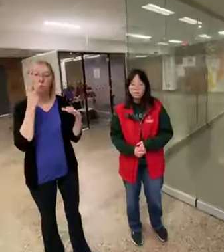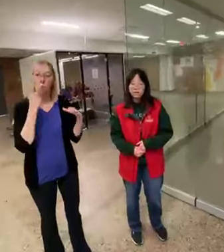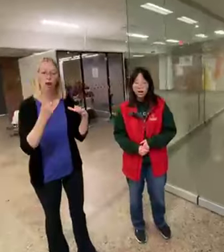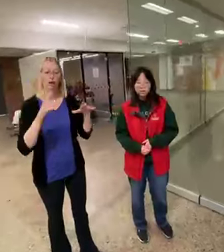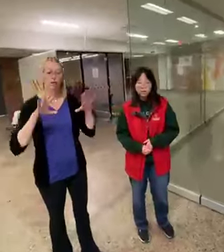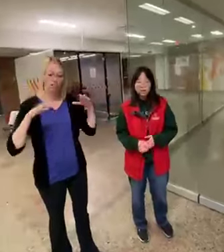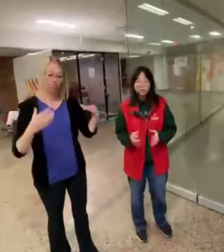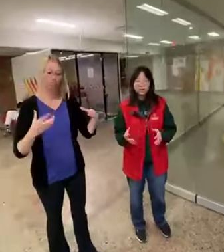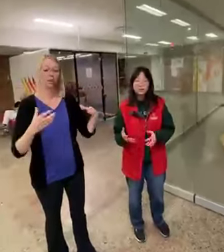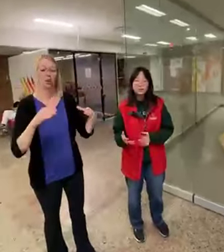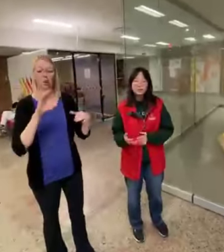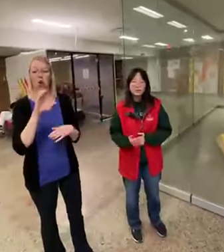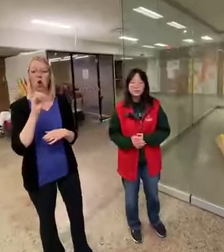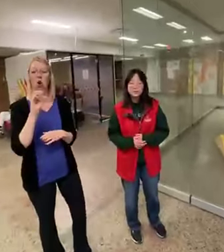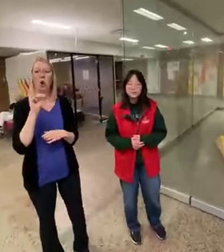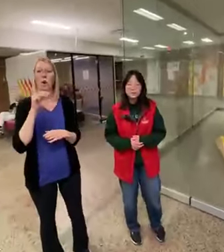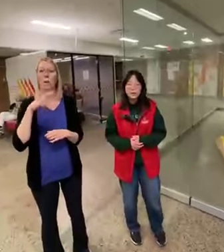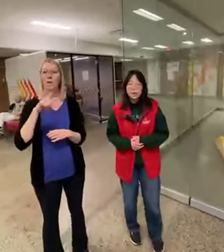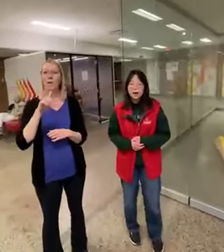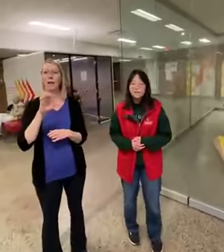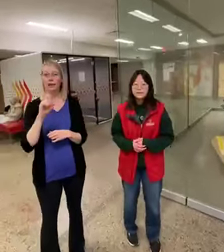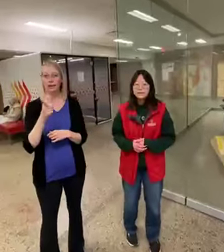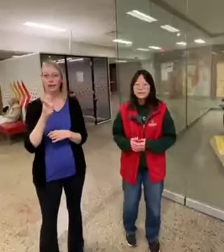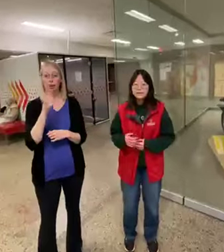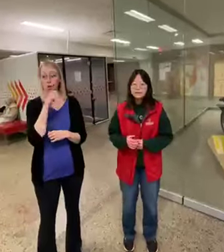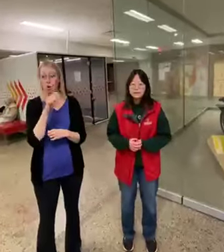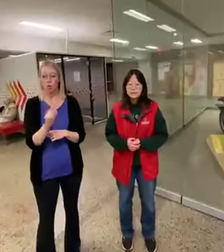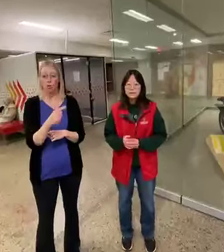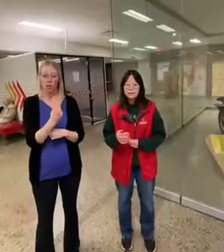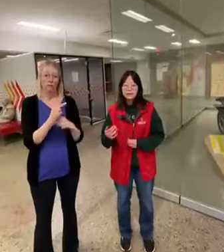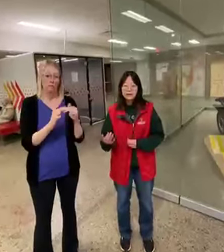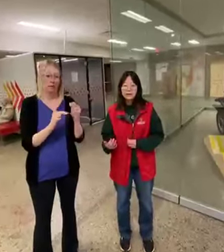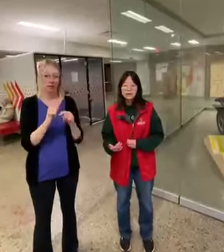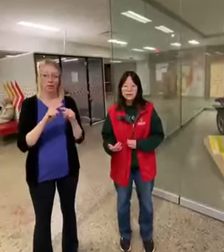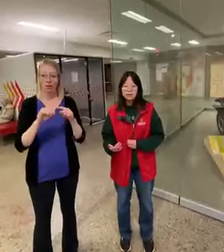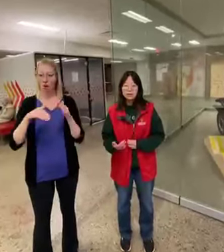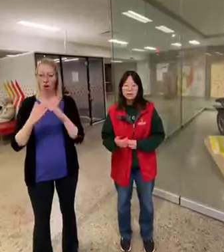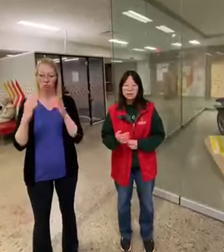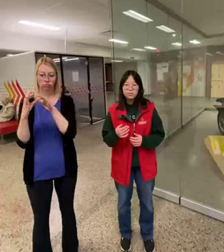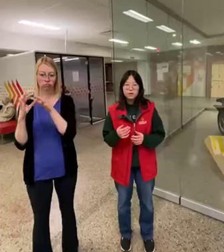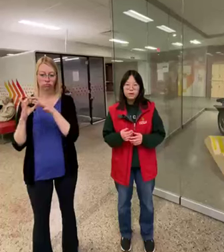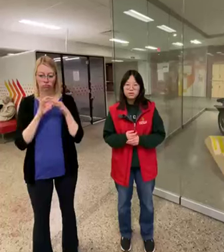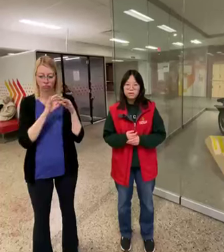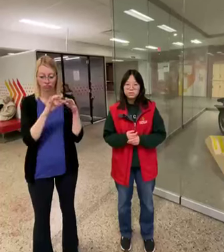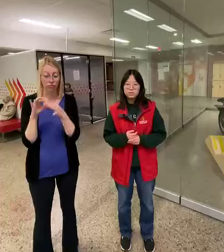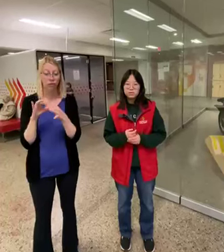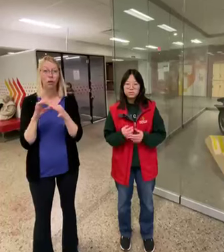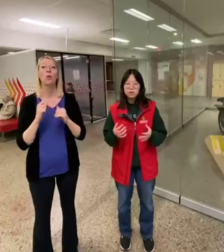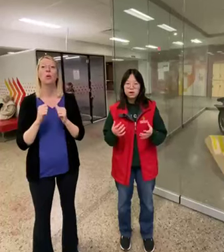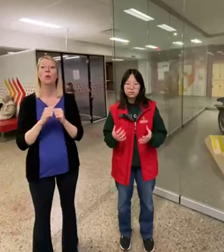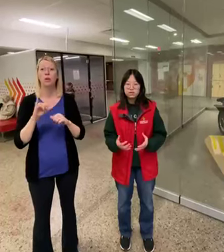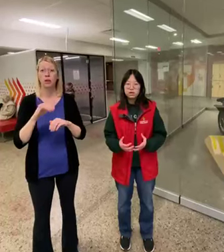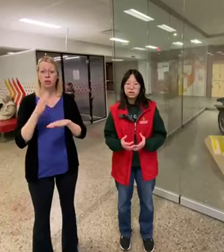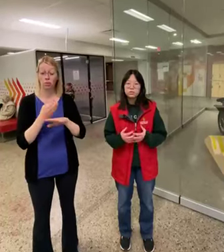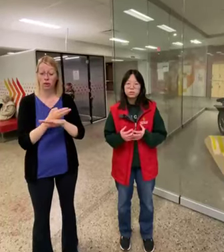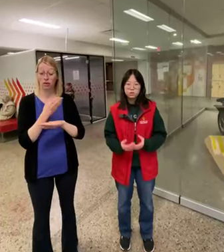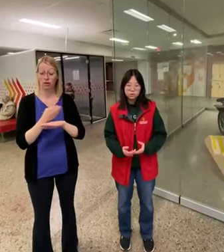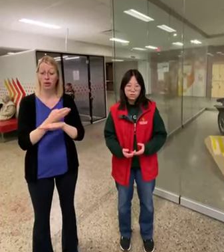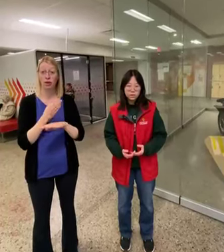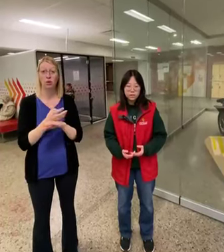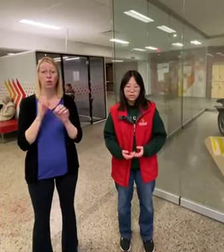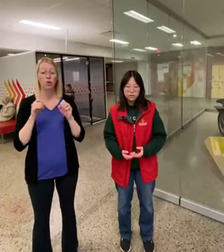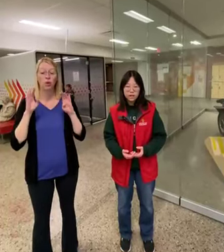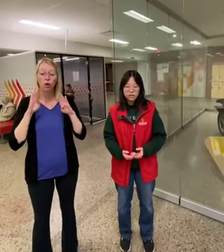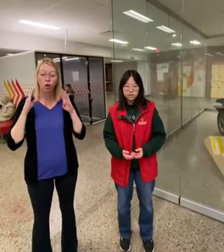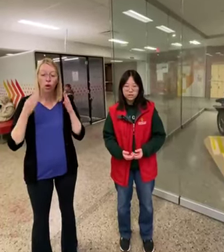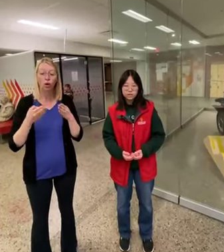our engineering complex as opposed to just a building. But essentially this space, with that renovation, we were actually able to really concentrate on what